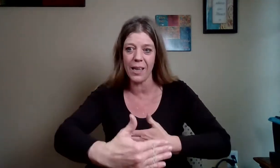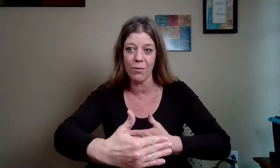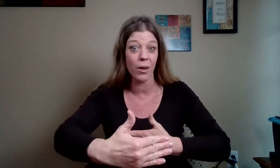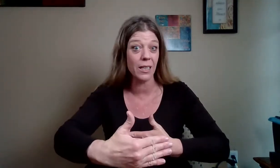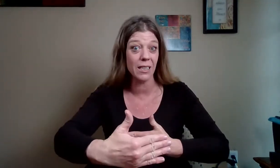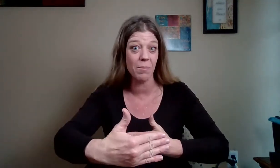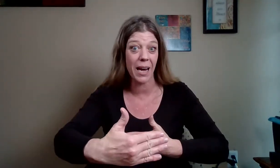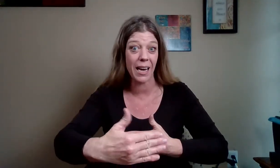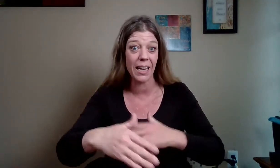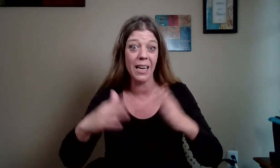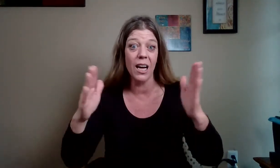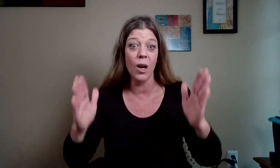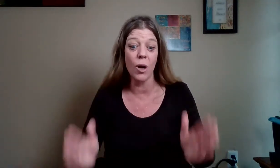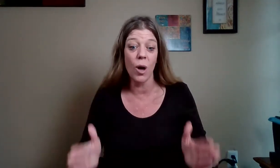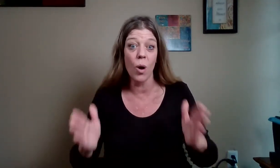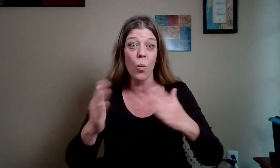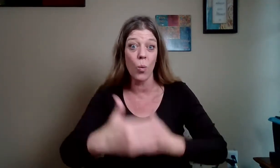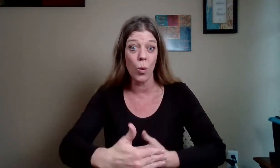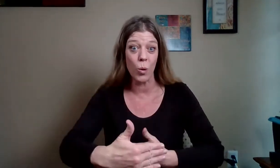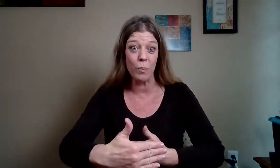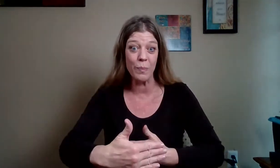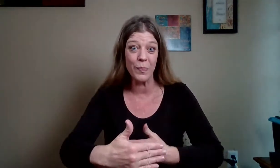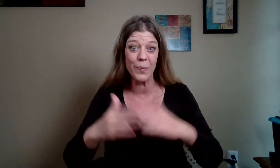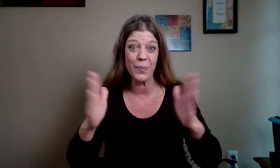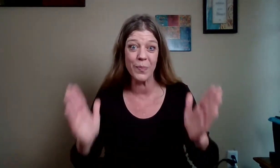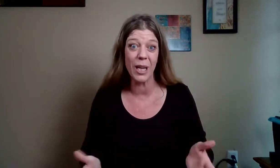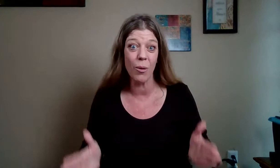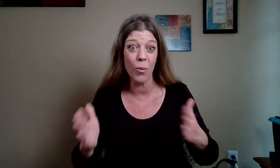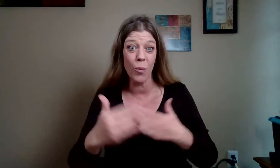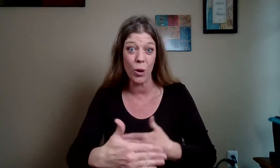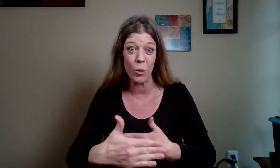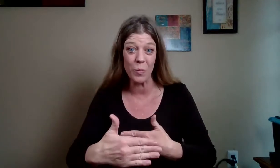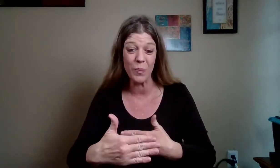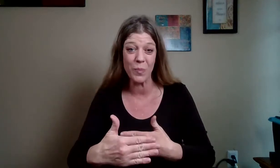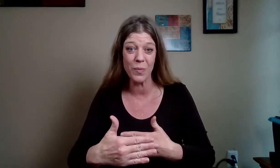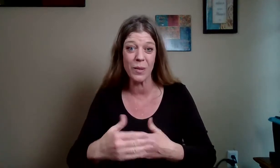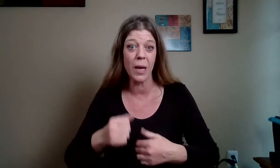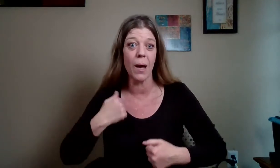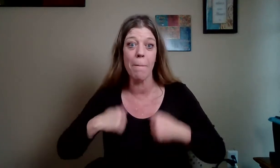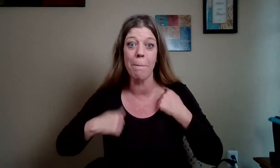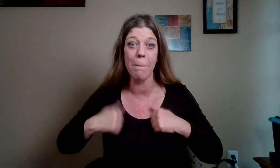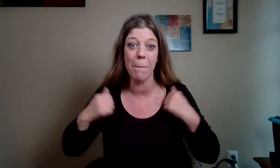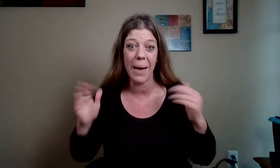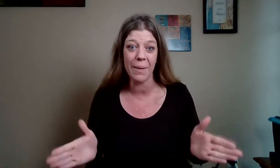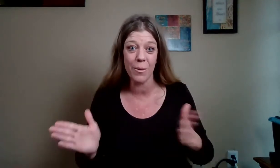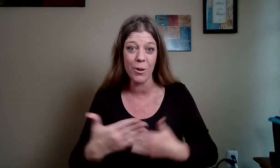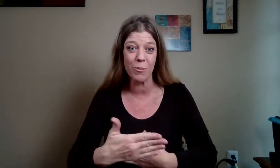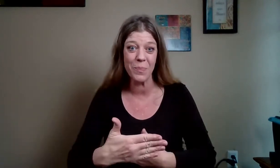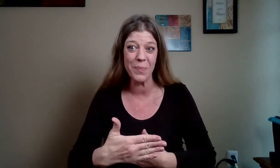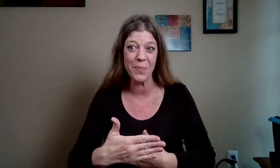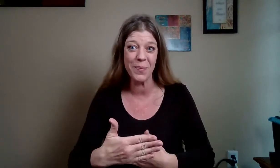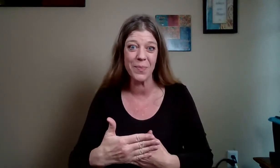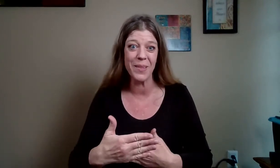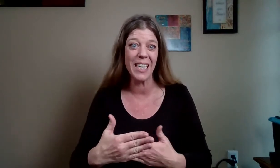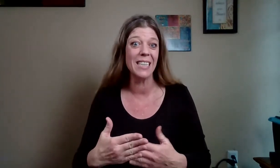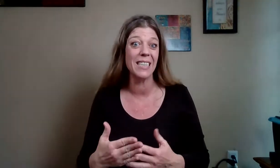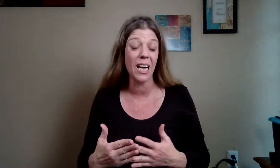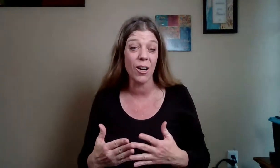then front and back. Room. Room. Bathroom.